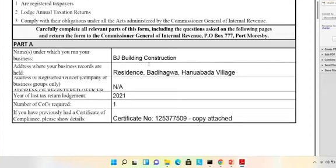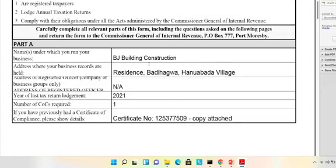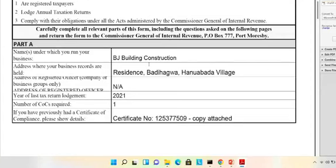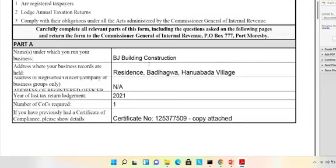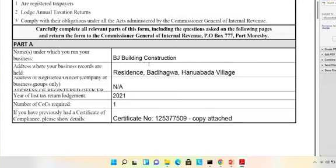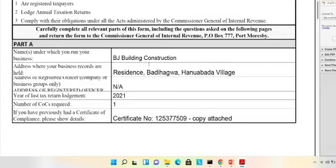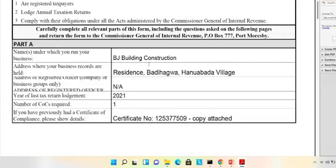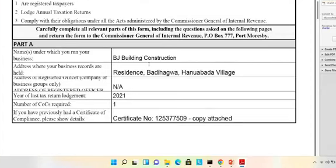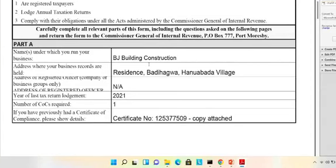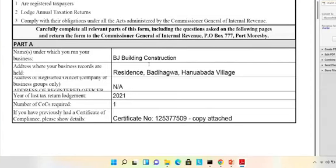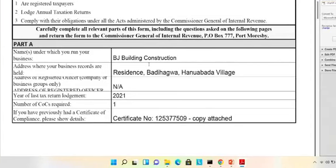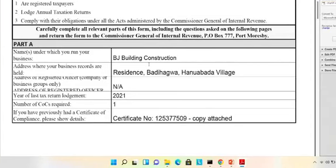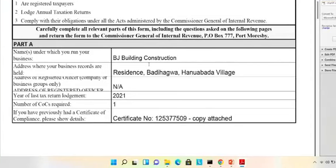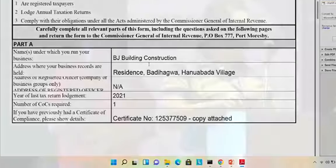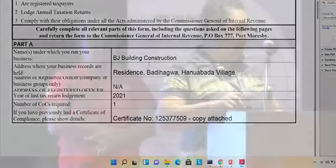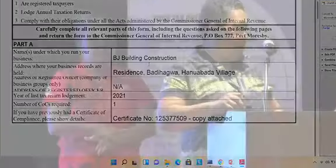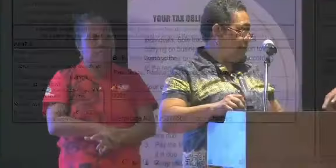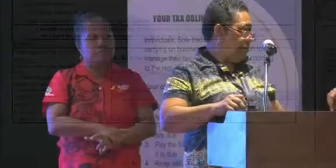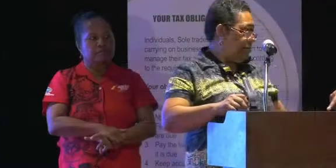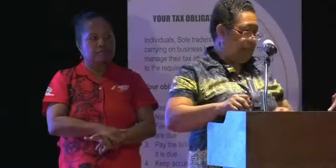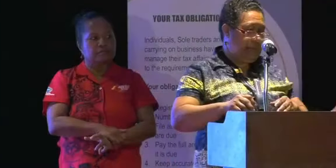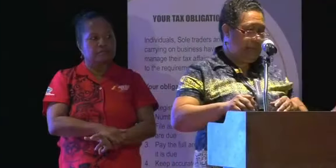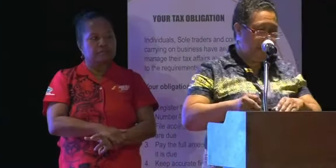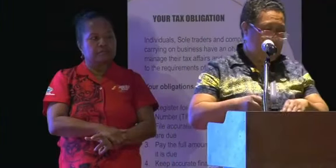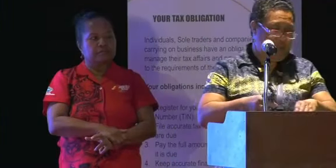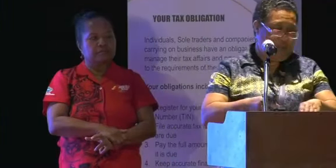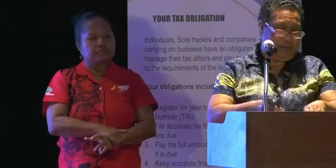the application.